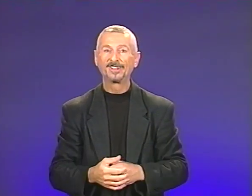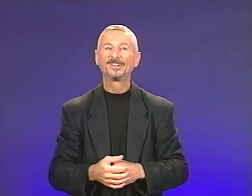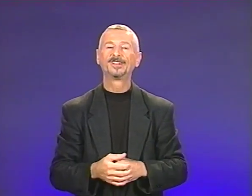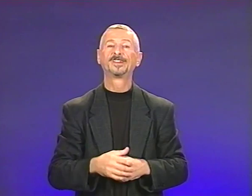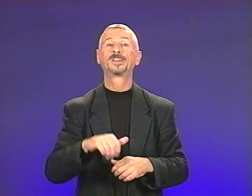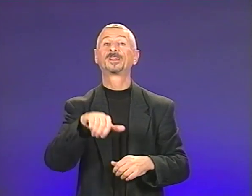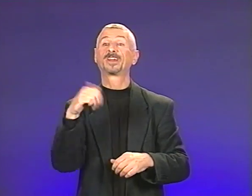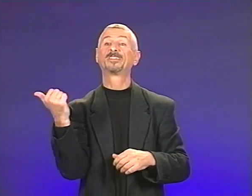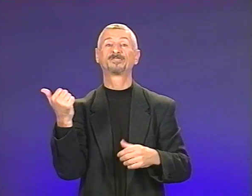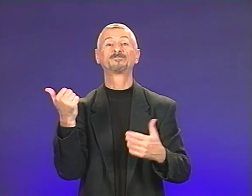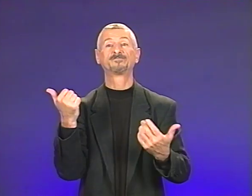love.